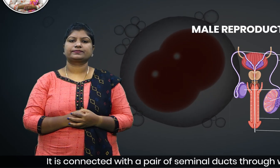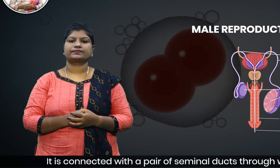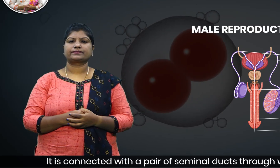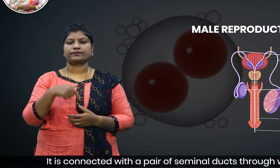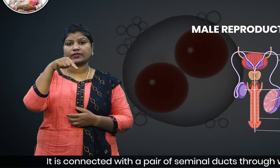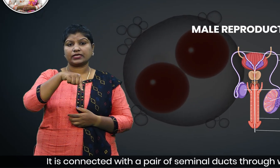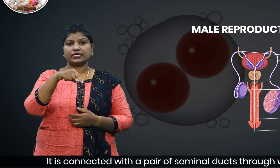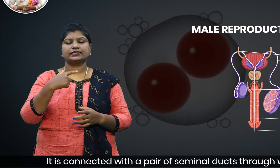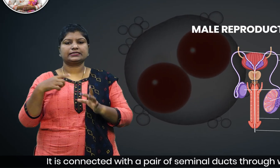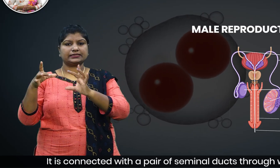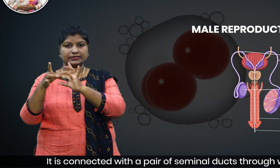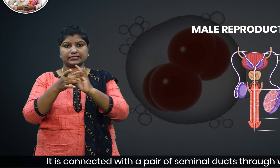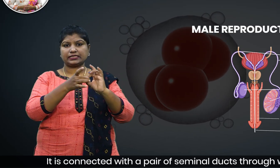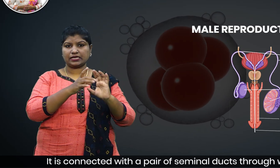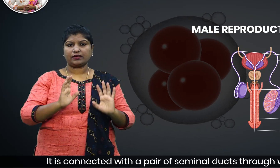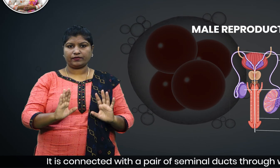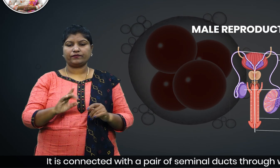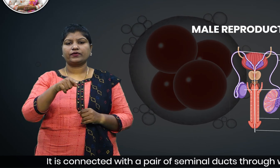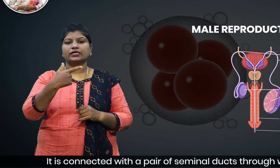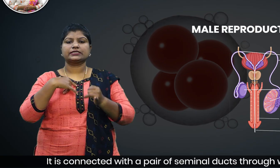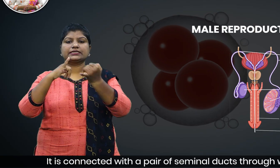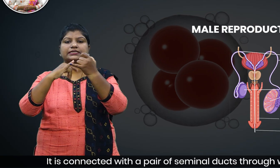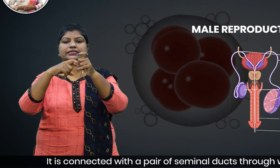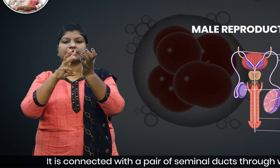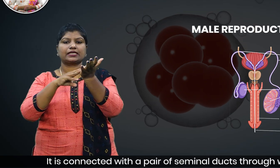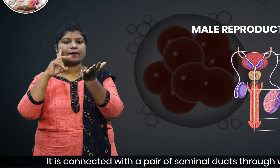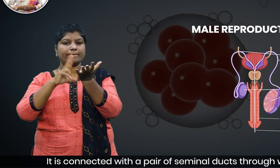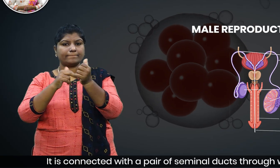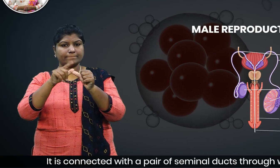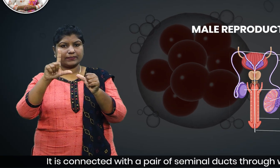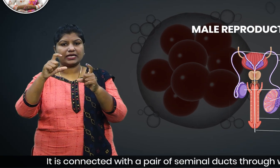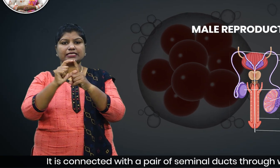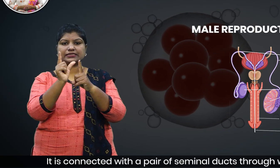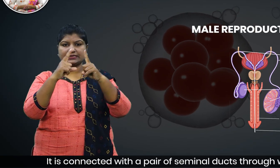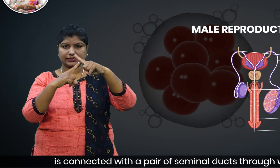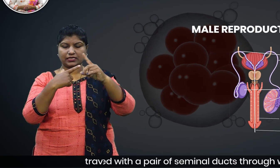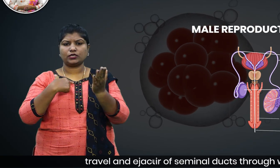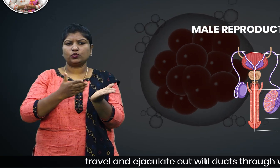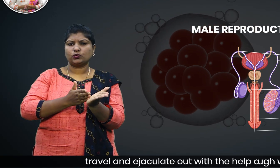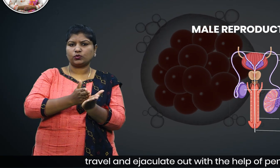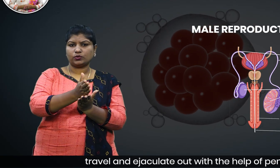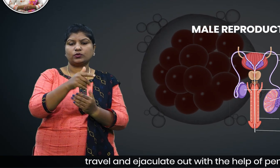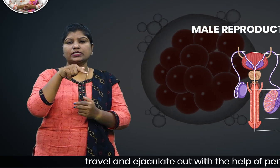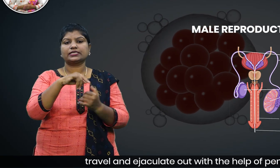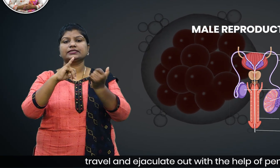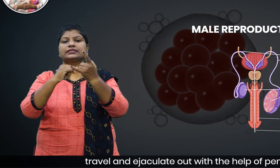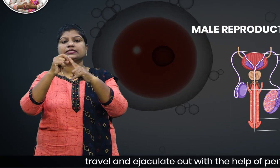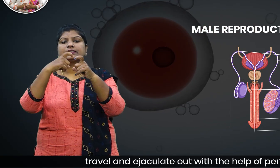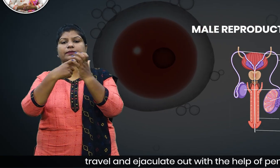It is connected with a pair of seminal ducts through which sperms travel